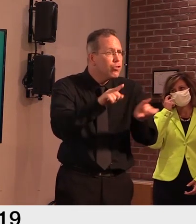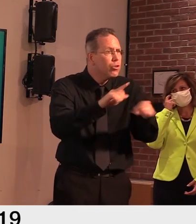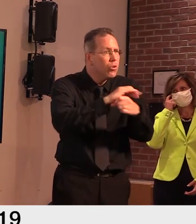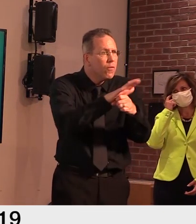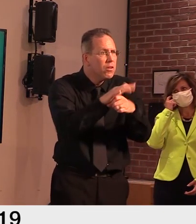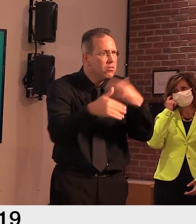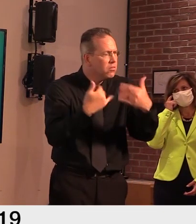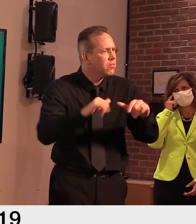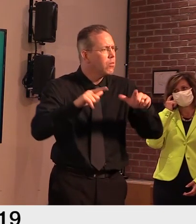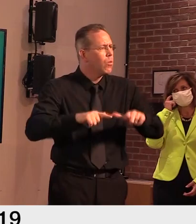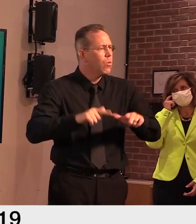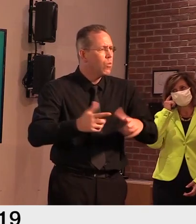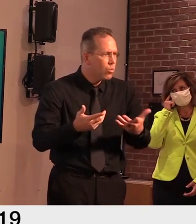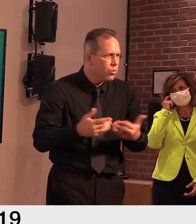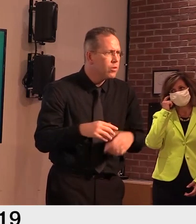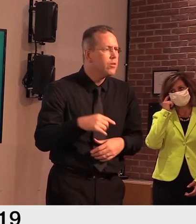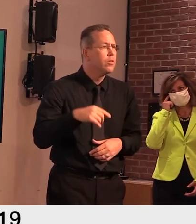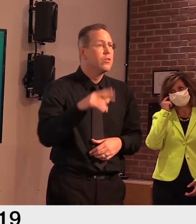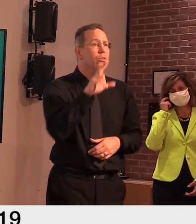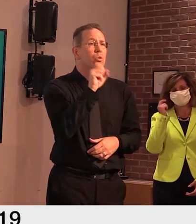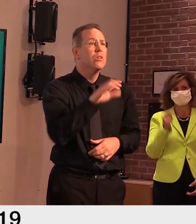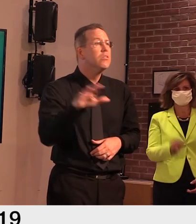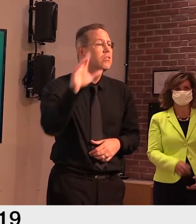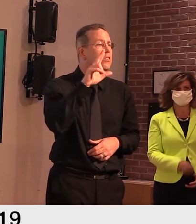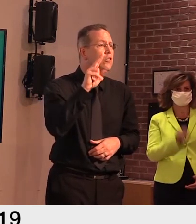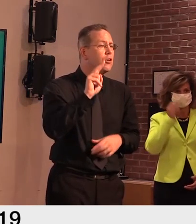rate in the country not too long ago.